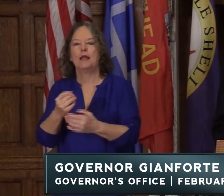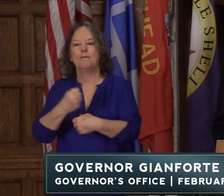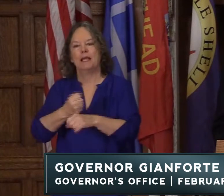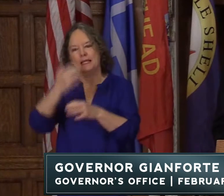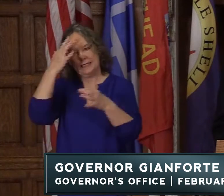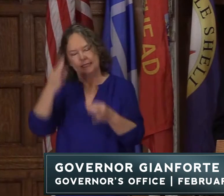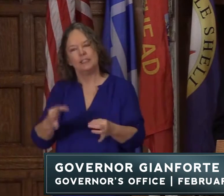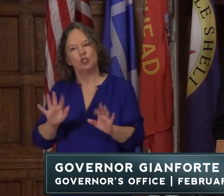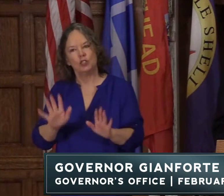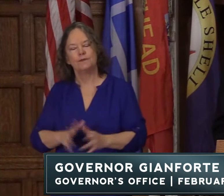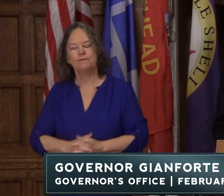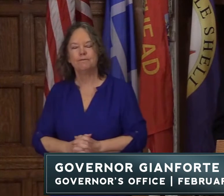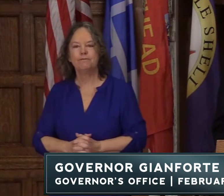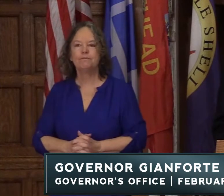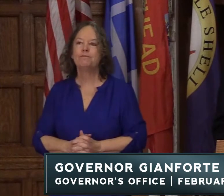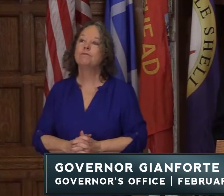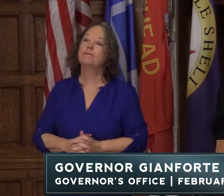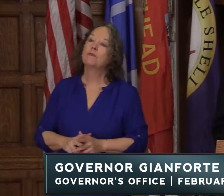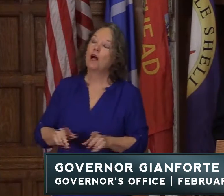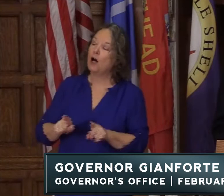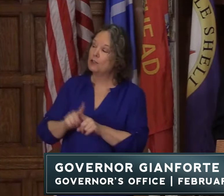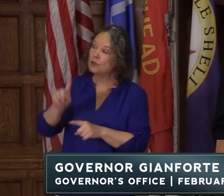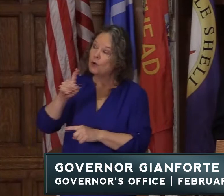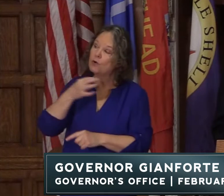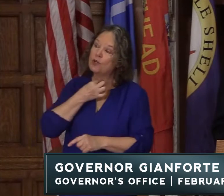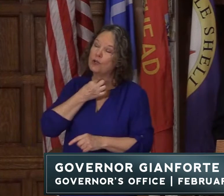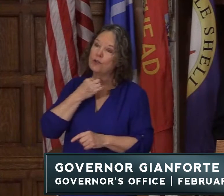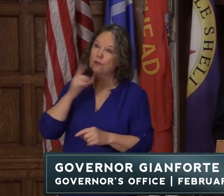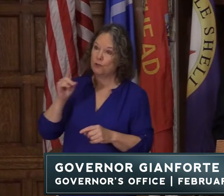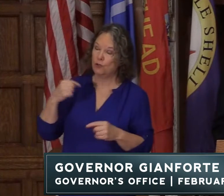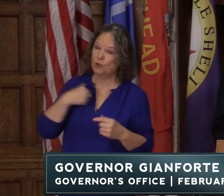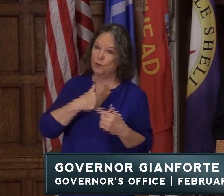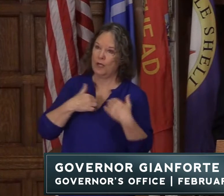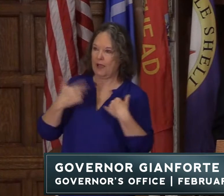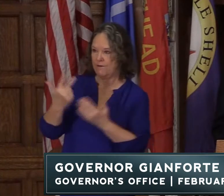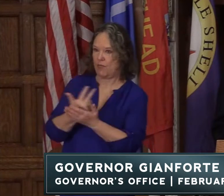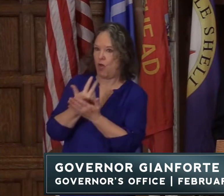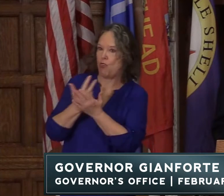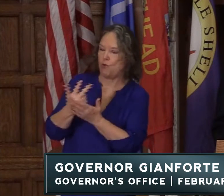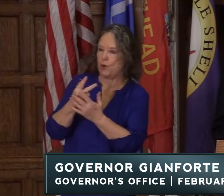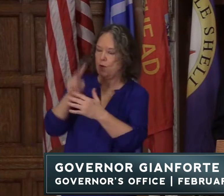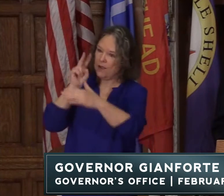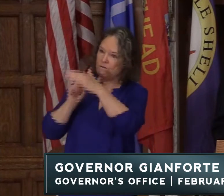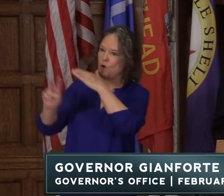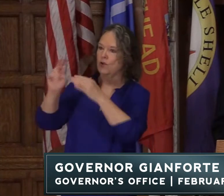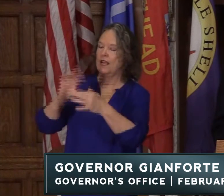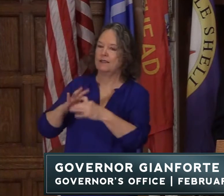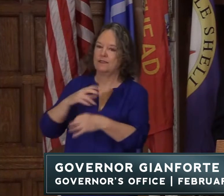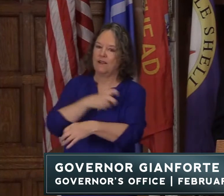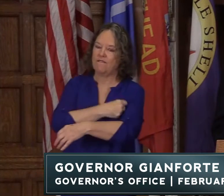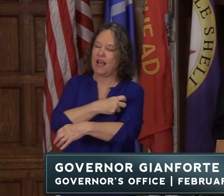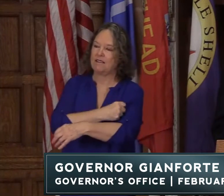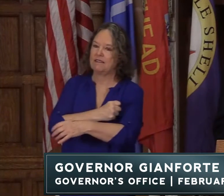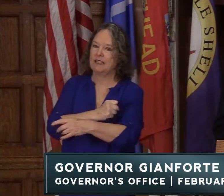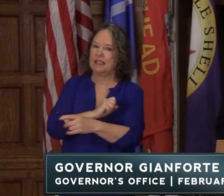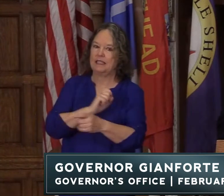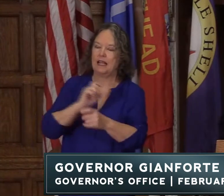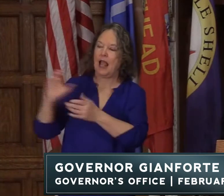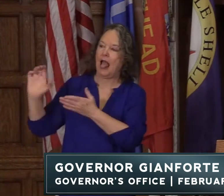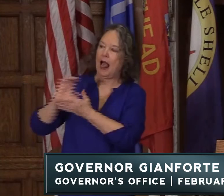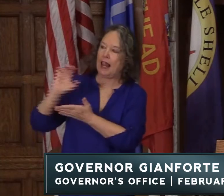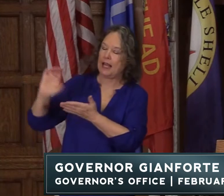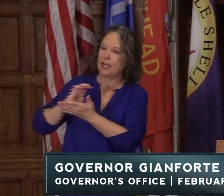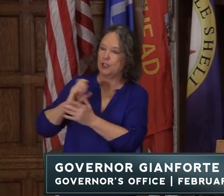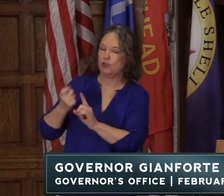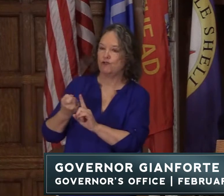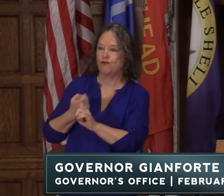Okay, and my next question is, I'm wondering, do we have the three-week forecast of vaccine allocation as promised by the White House with the new